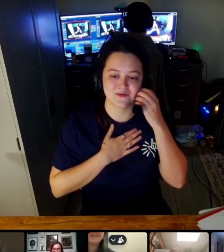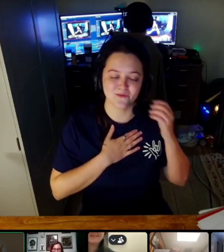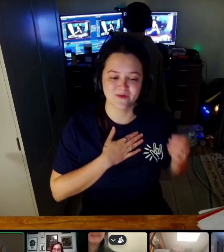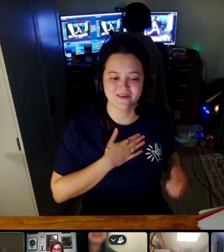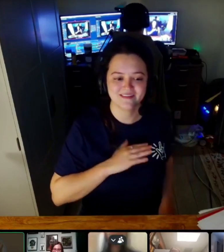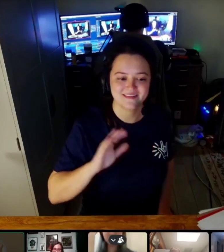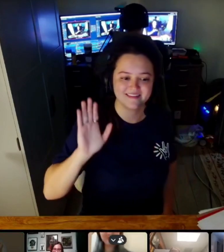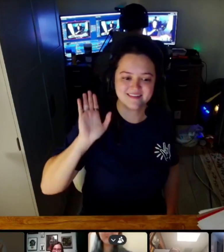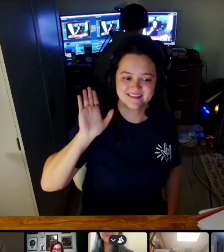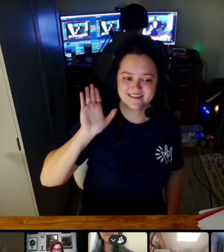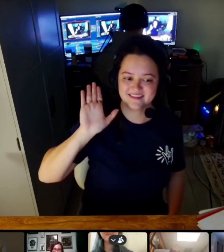Your.